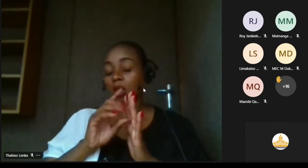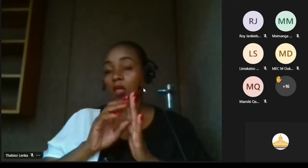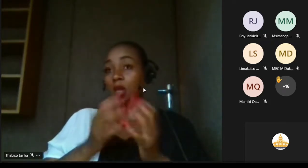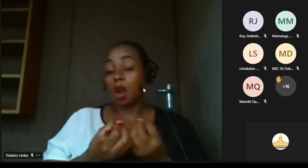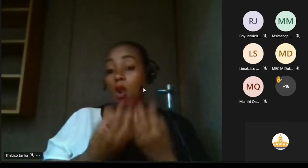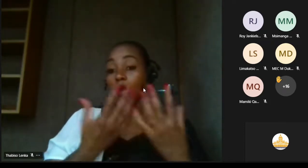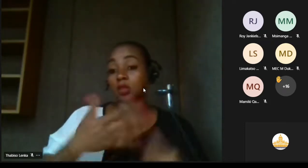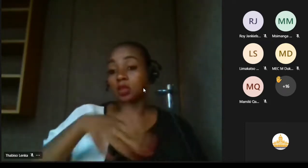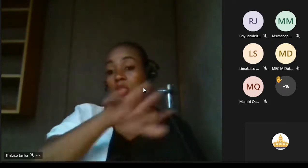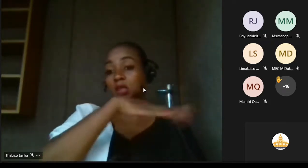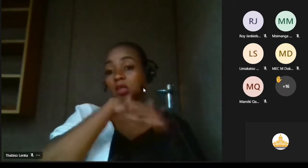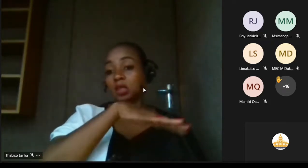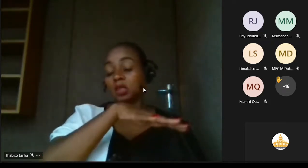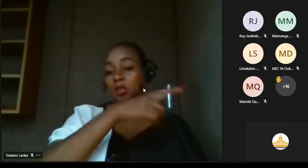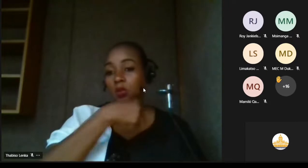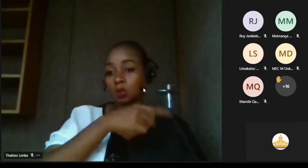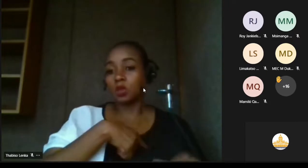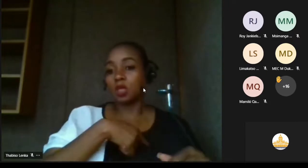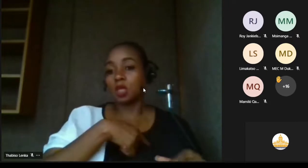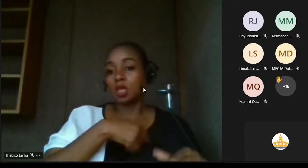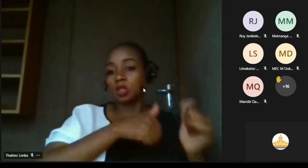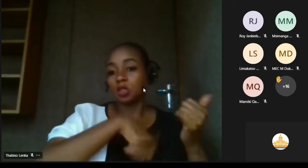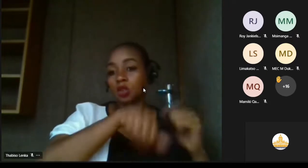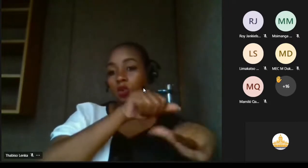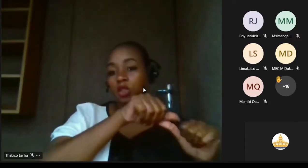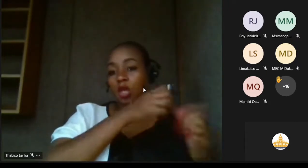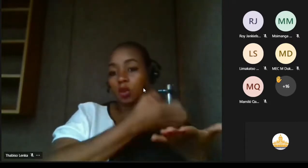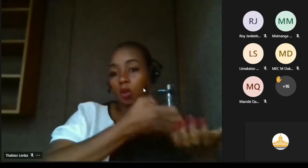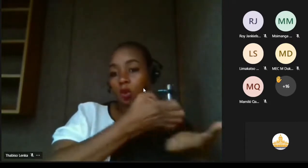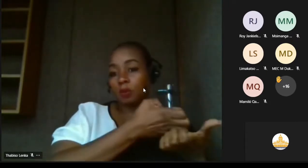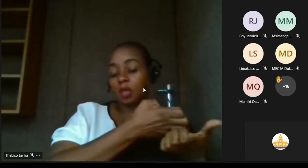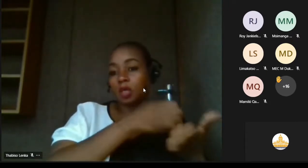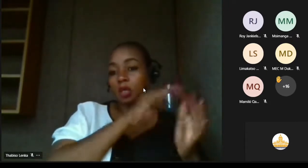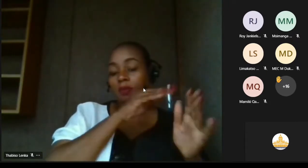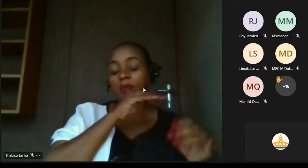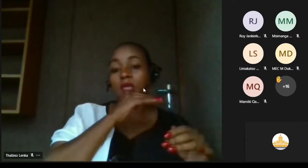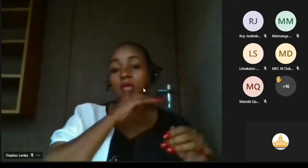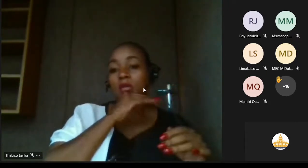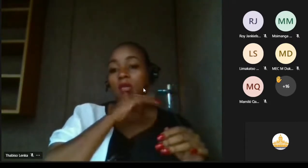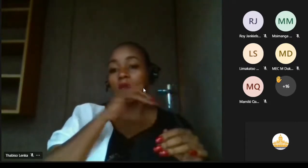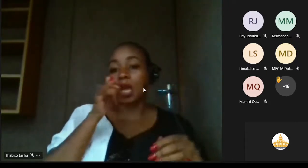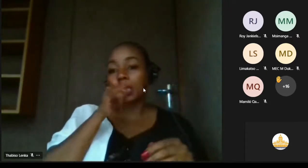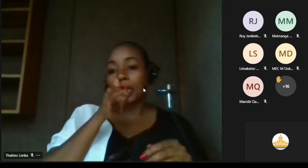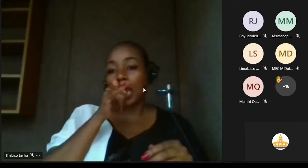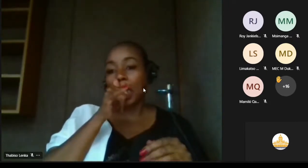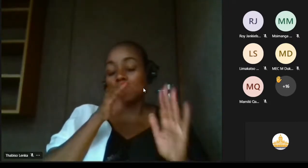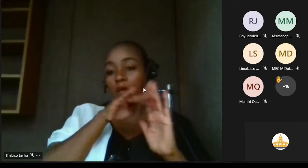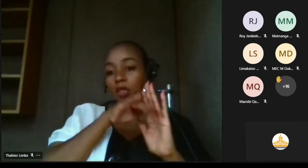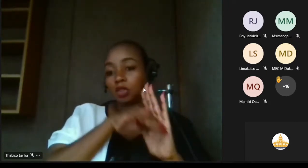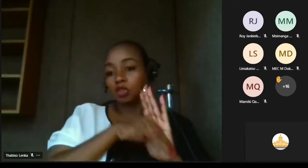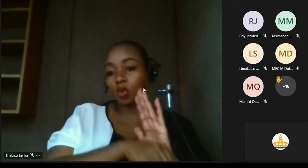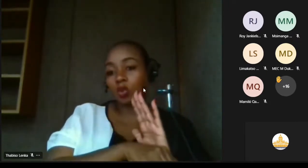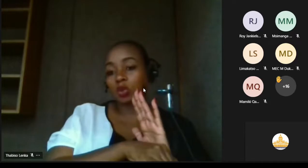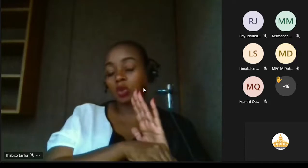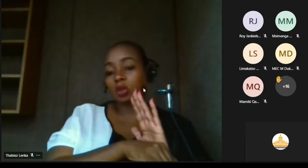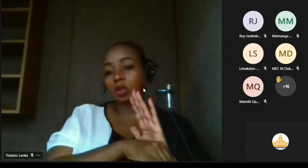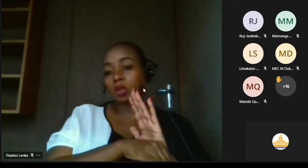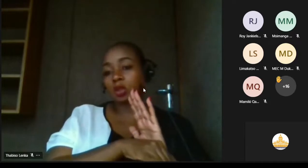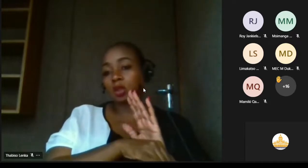settlements, we find social and economic development, reduced crime and overall better living